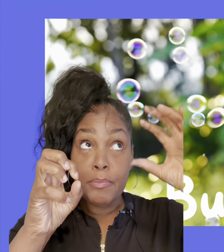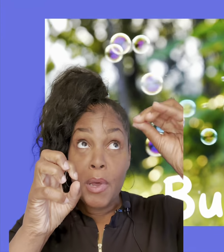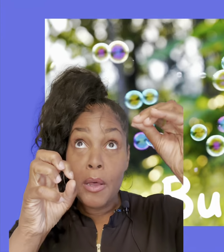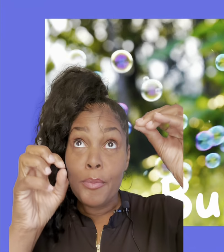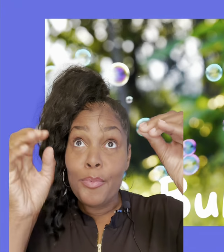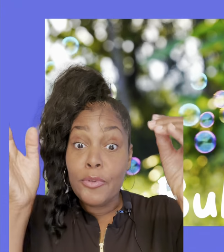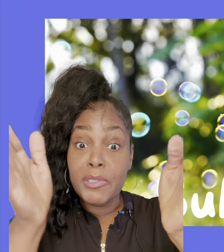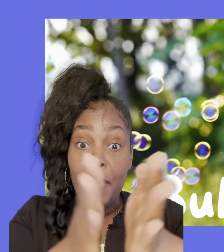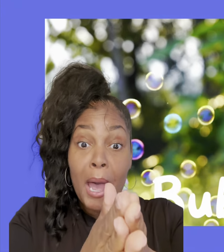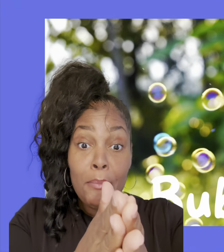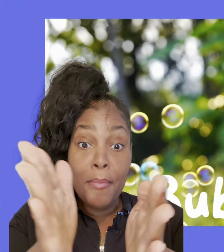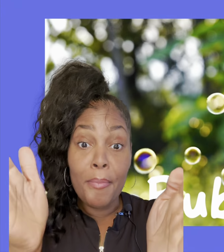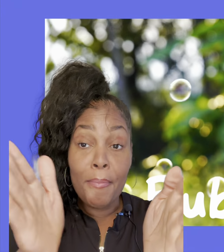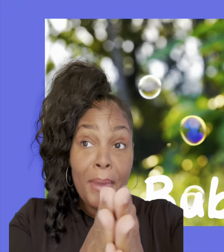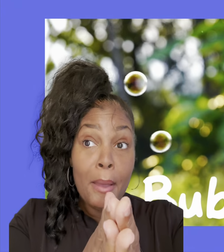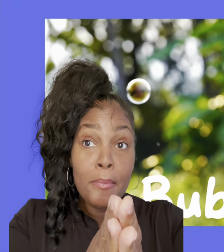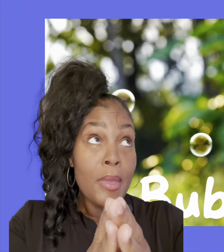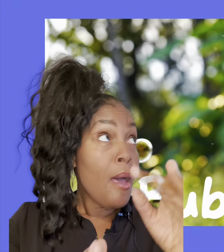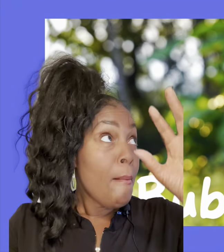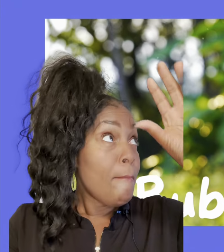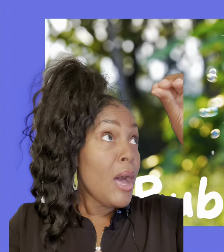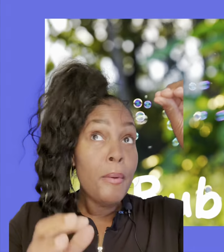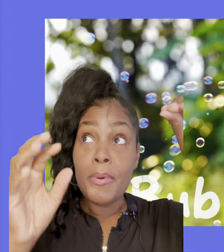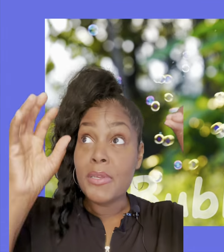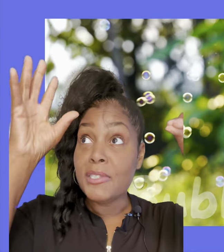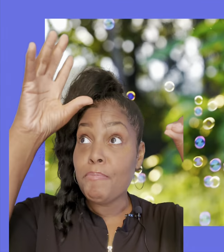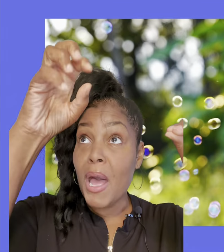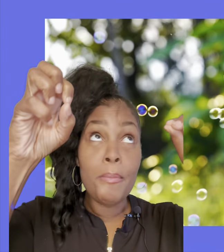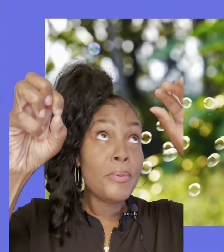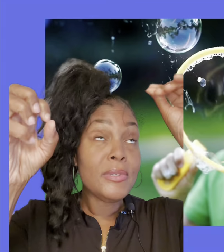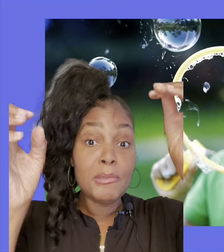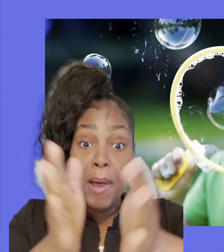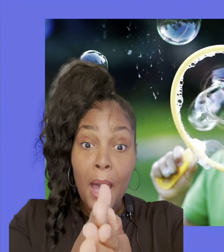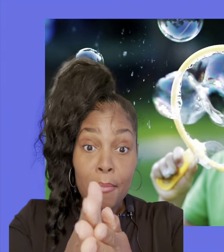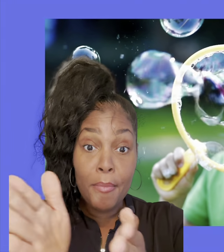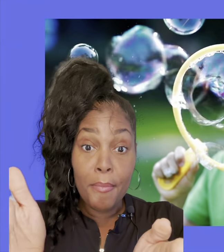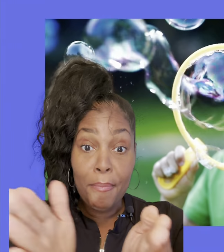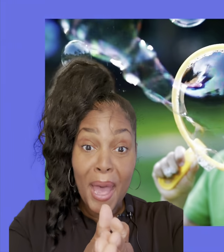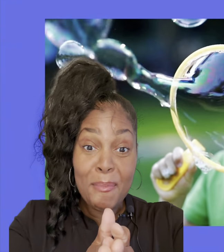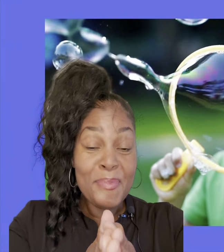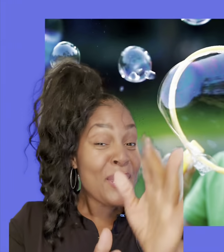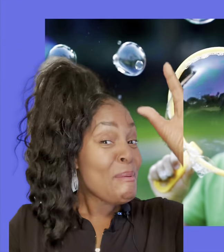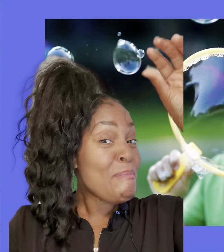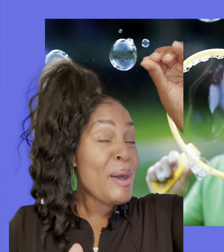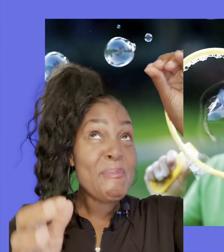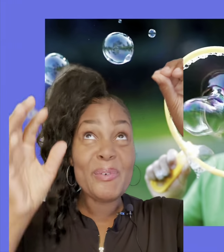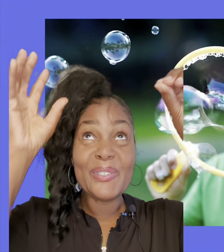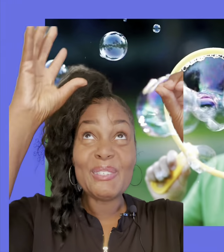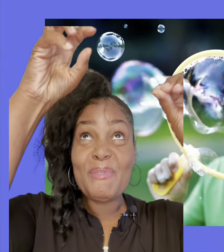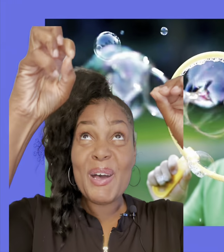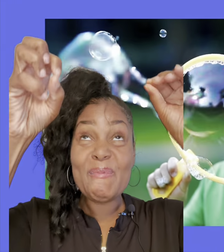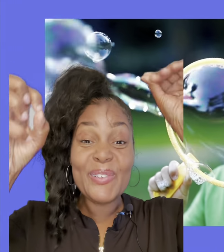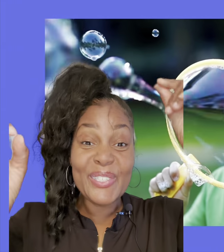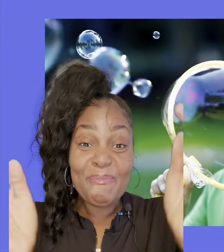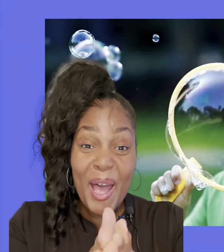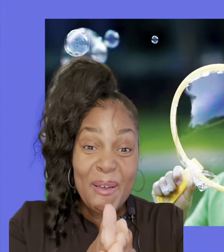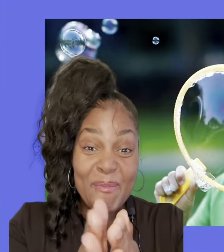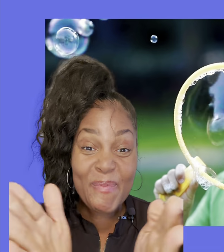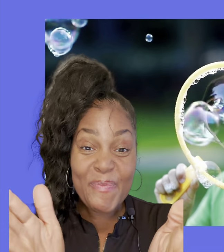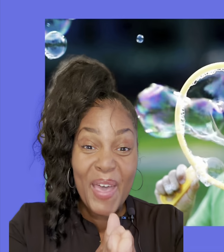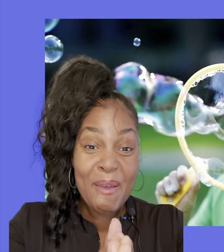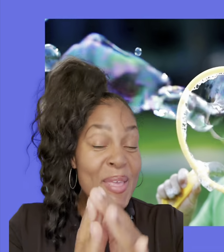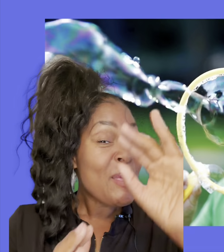Bubbles, bubbles, pop, pop. Bubbles, bubbles, pop, pop. Bubbles, bubbles,